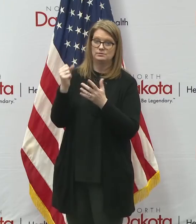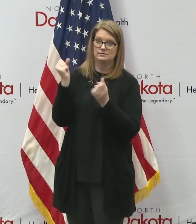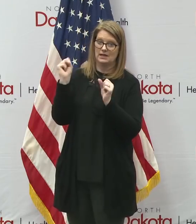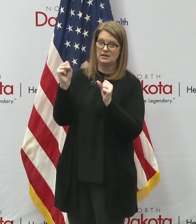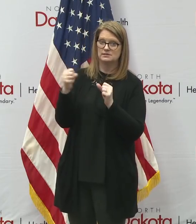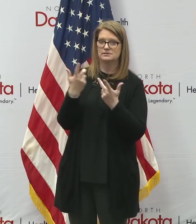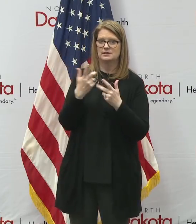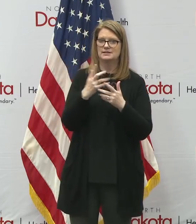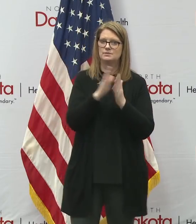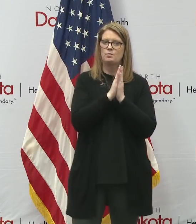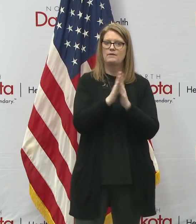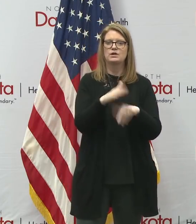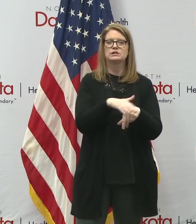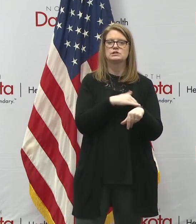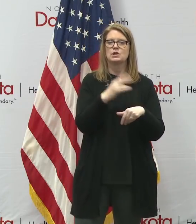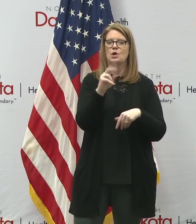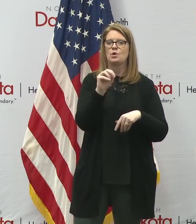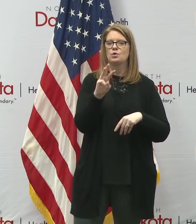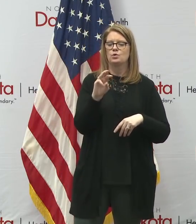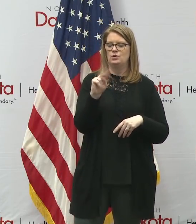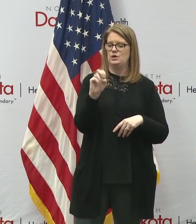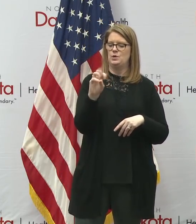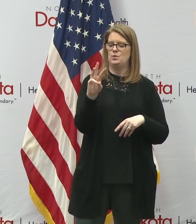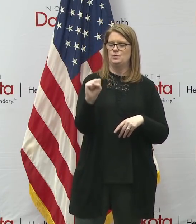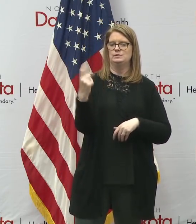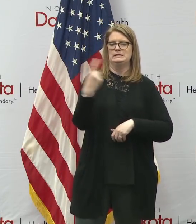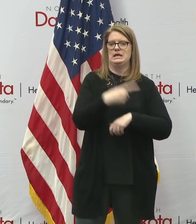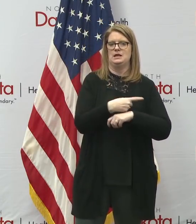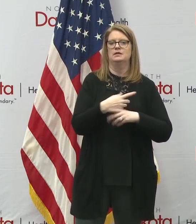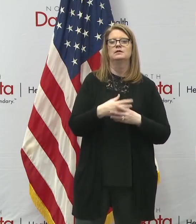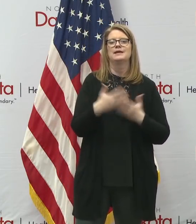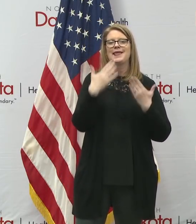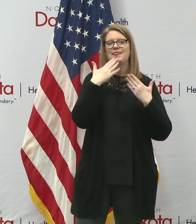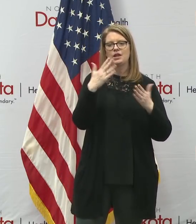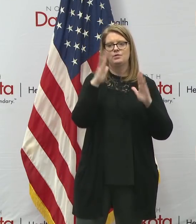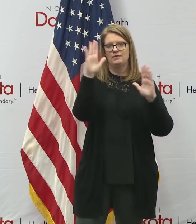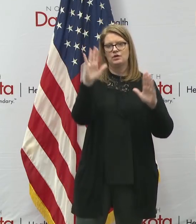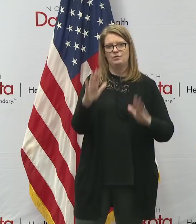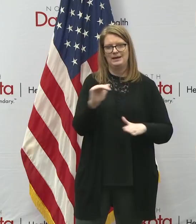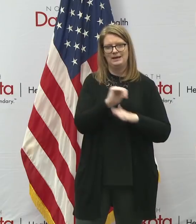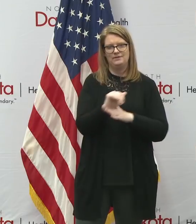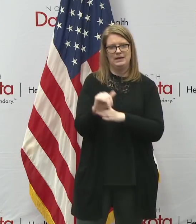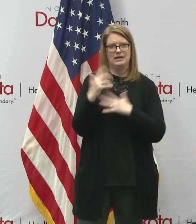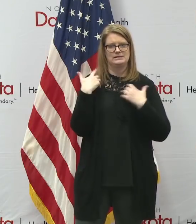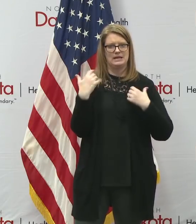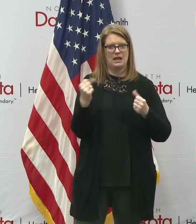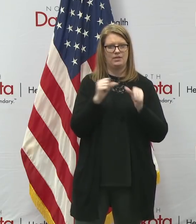news day for North Dakota. Thank you all and have a great evening. Stay healthy.